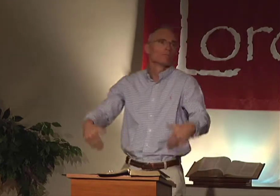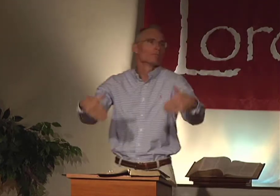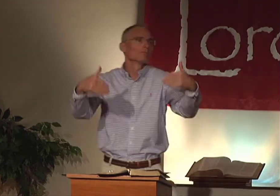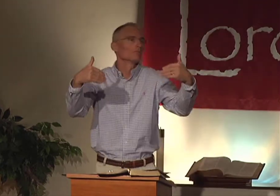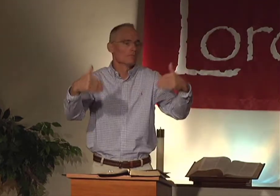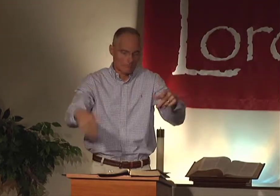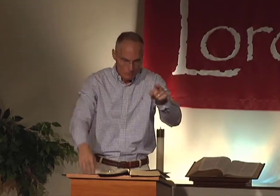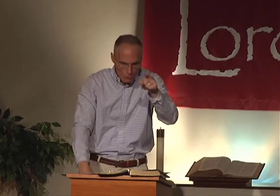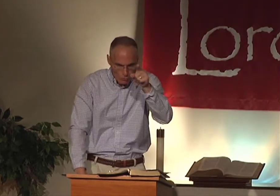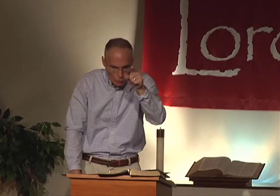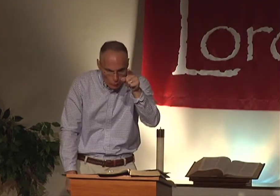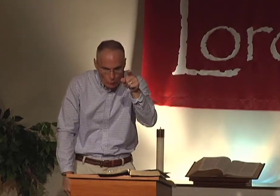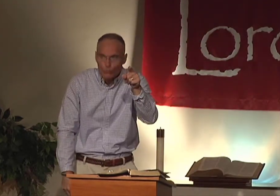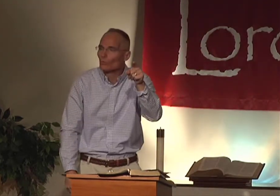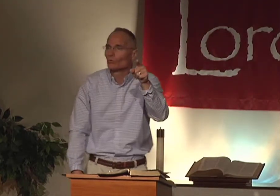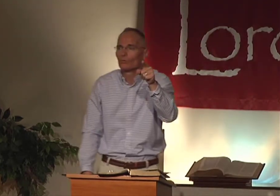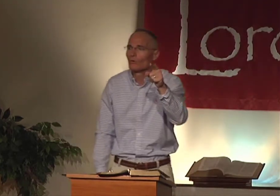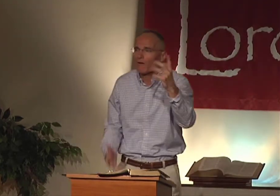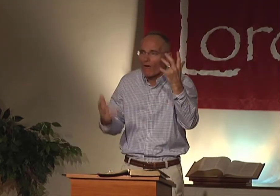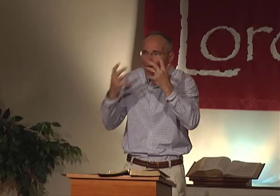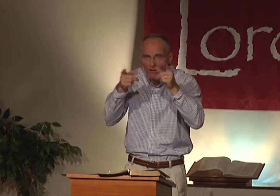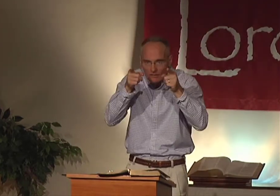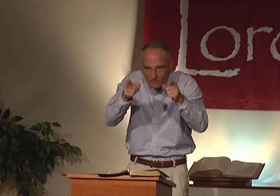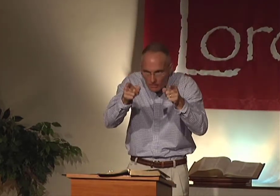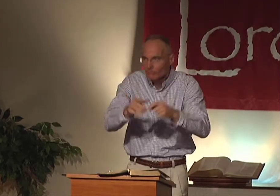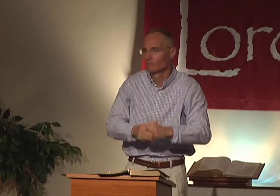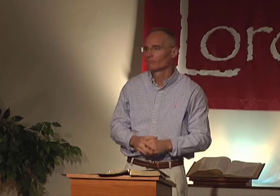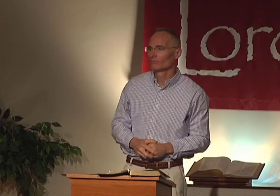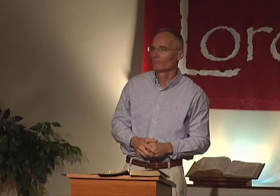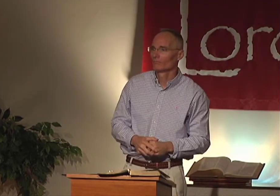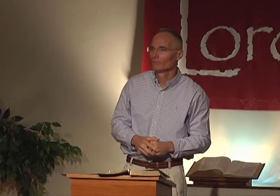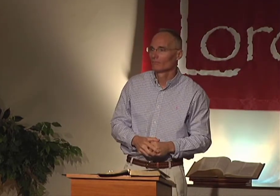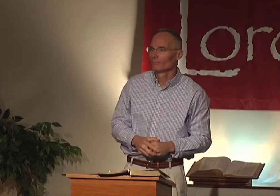says, oh my gosh, you are just awesome.